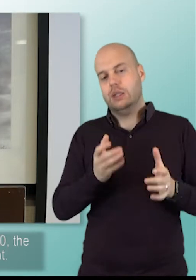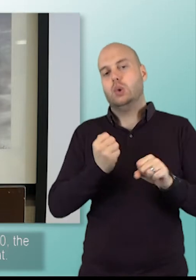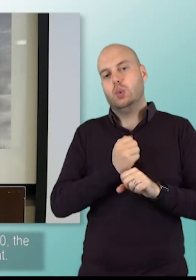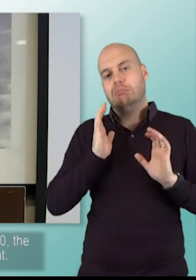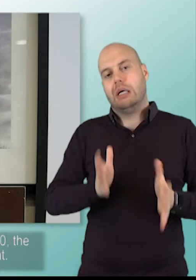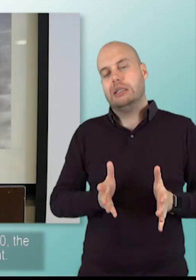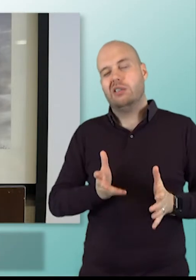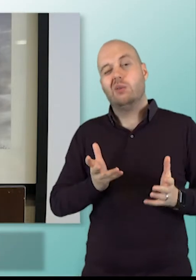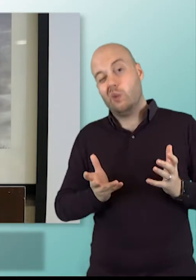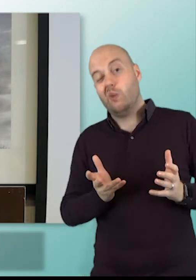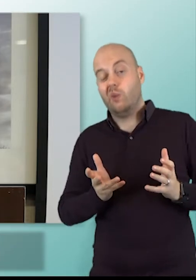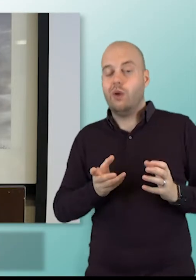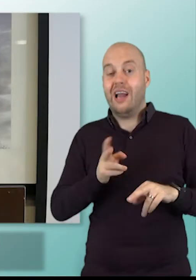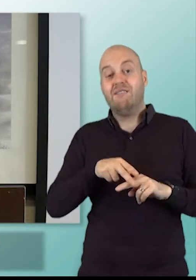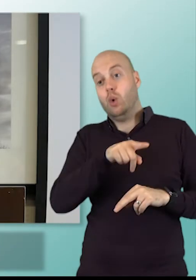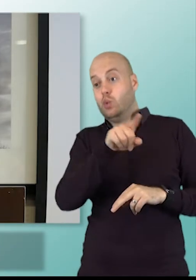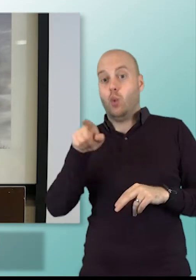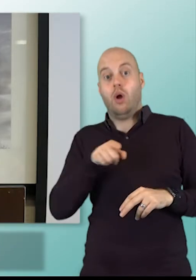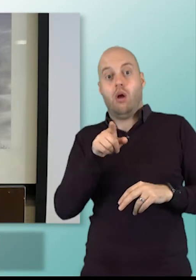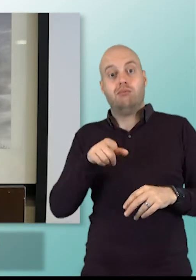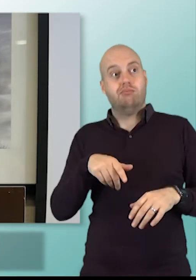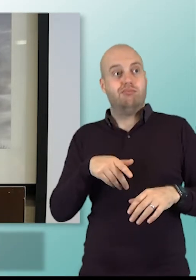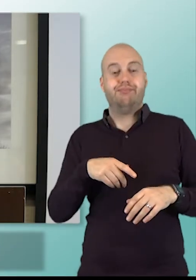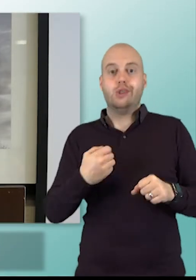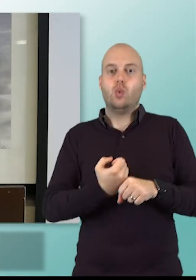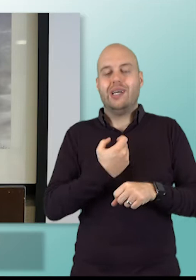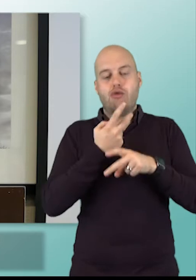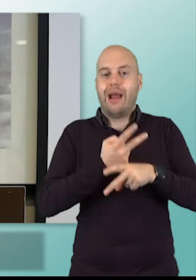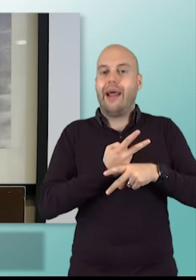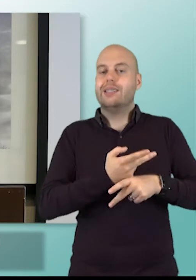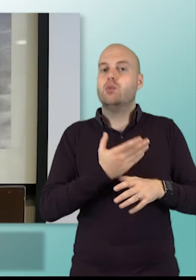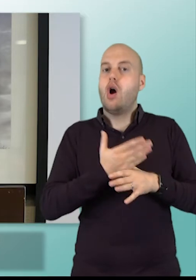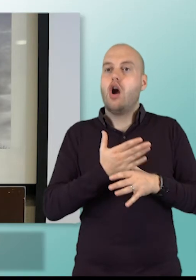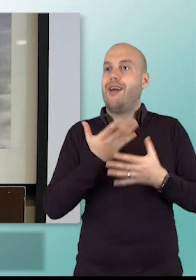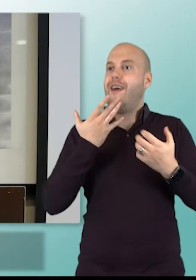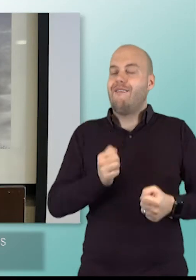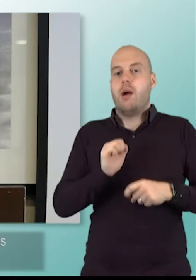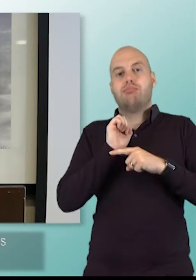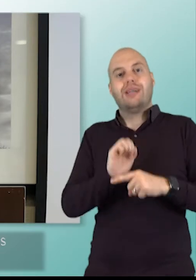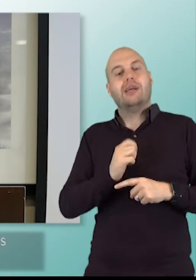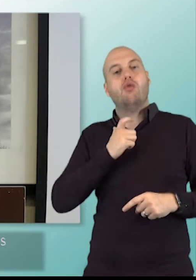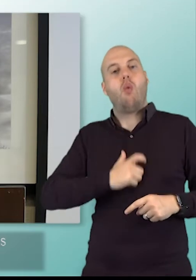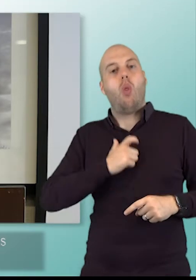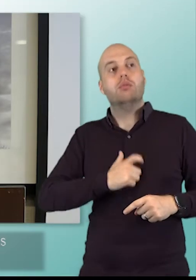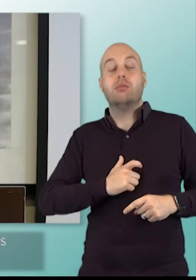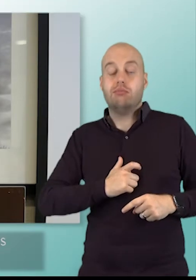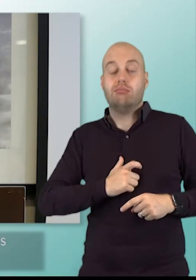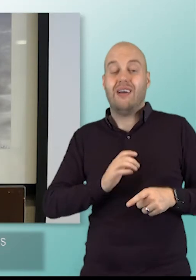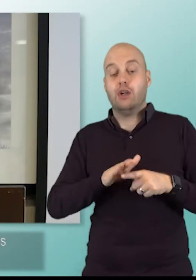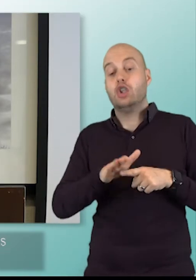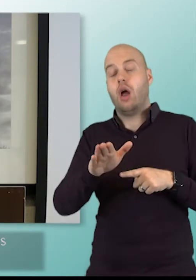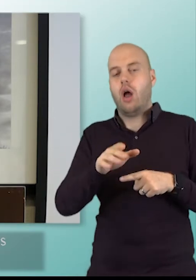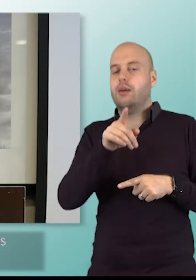that point. So if you are doing what's currently regulated work and what may be a protected roles going forward, then you will